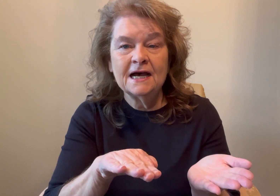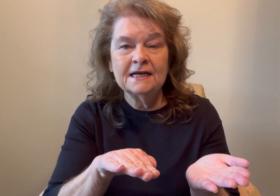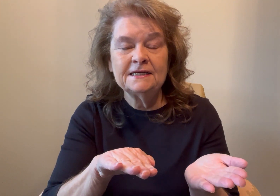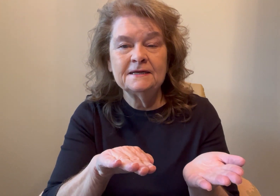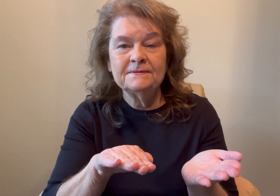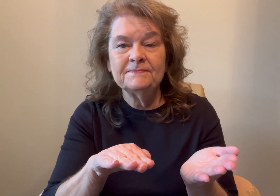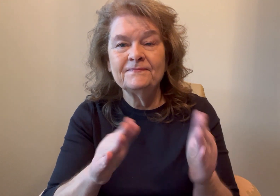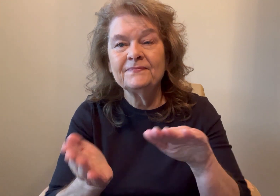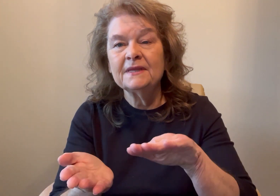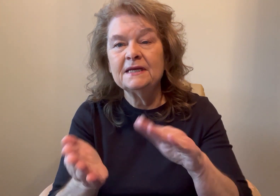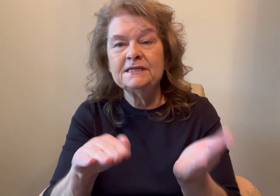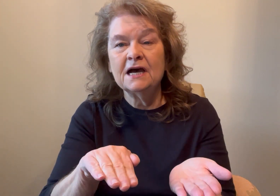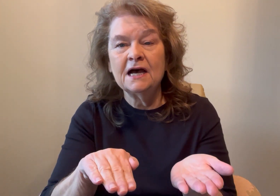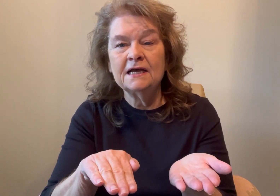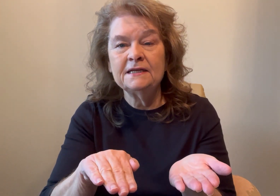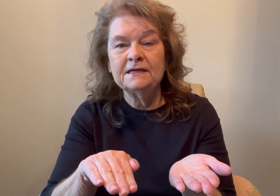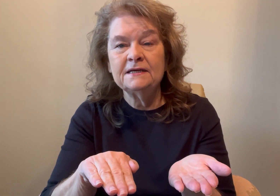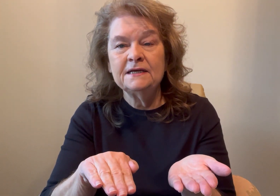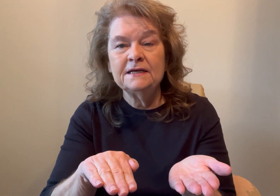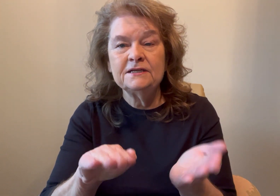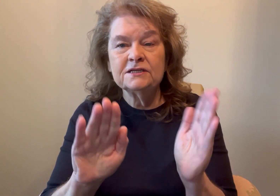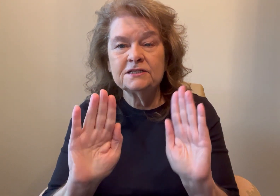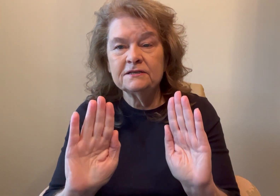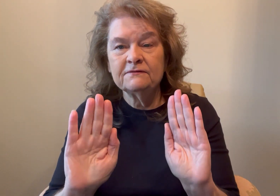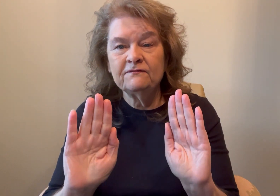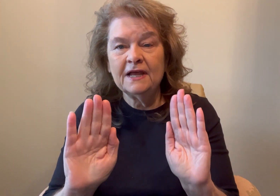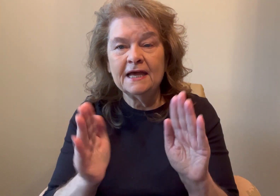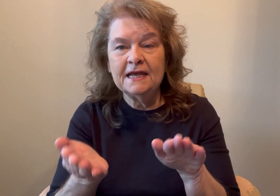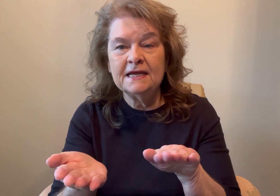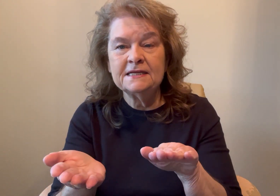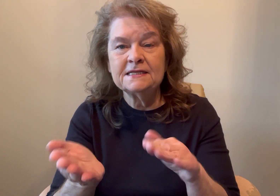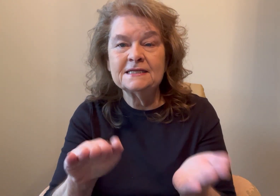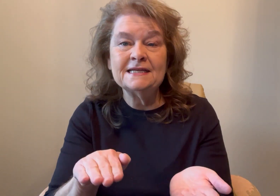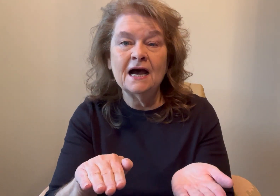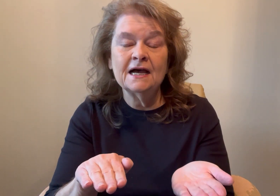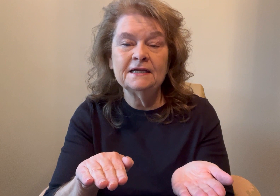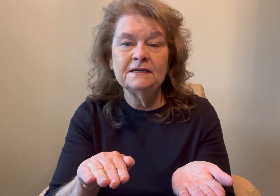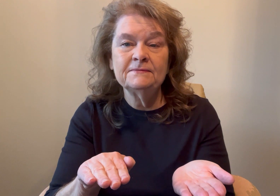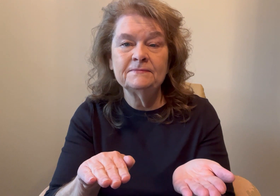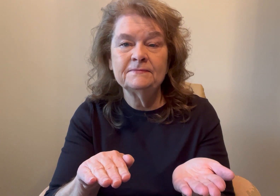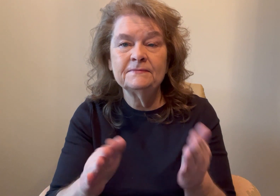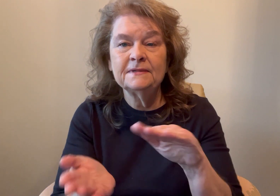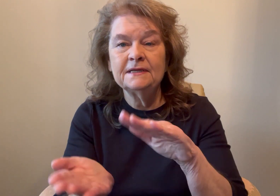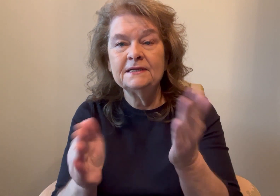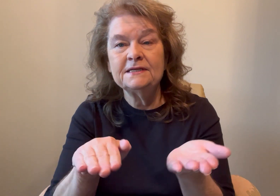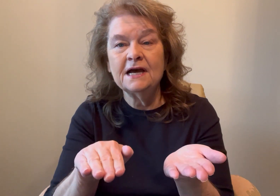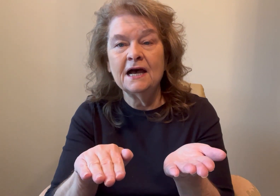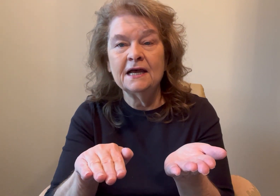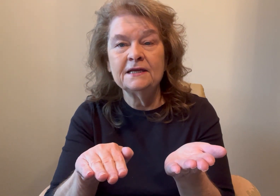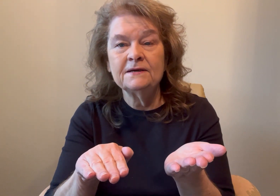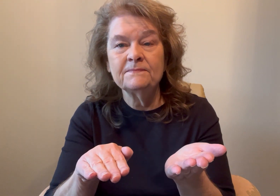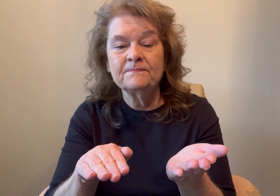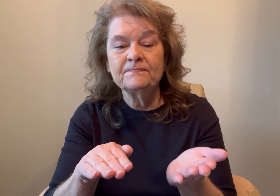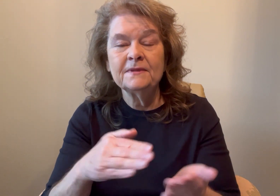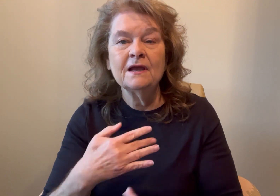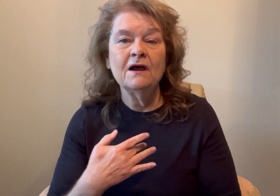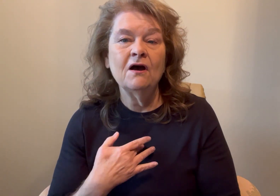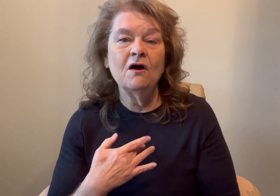Died, died. Just the flat hands, died, died.